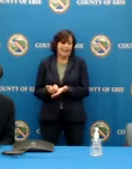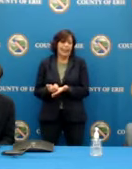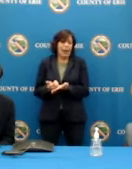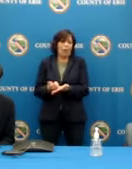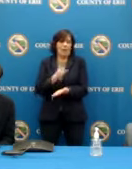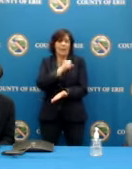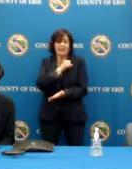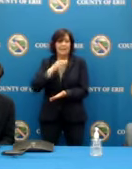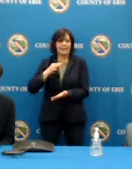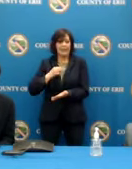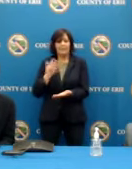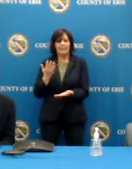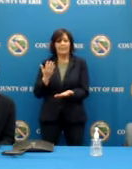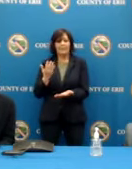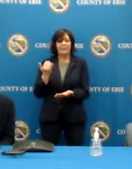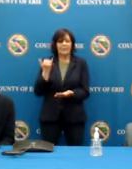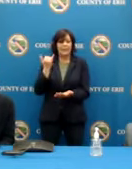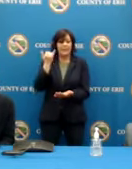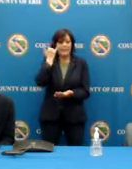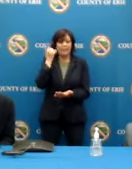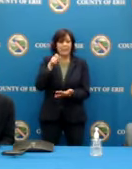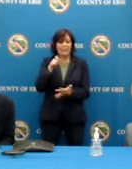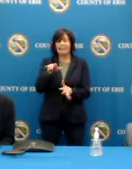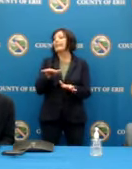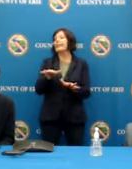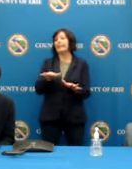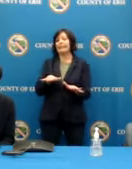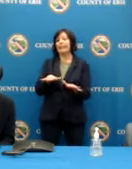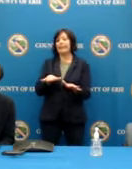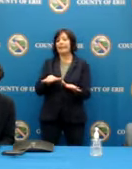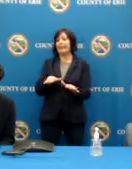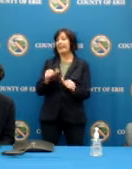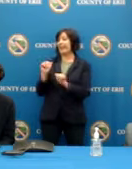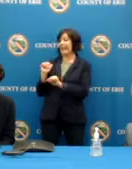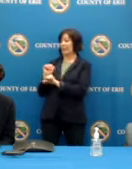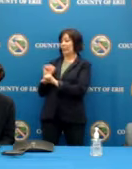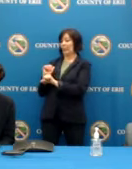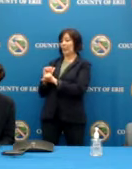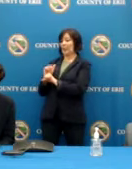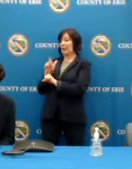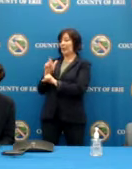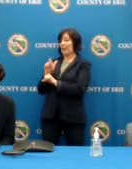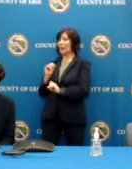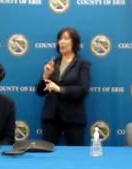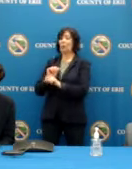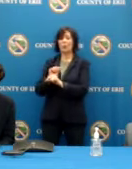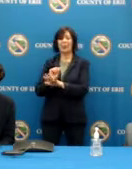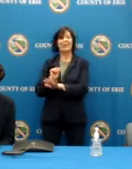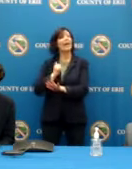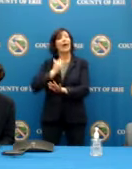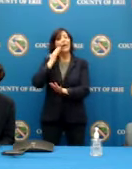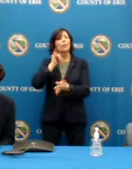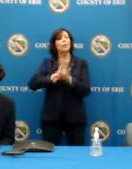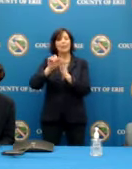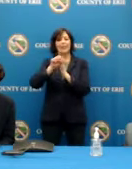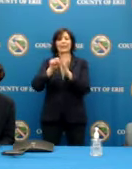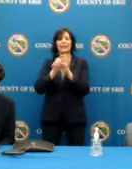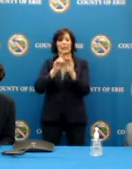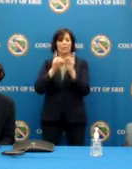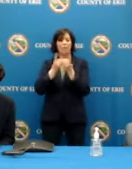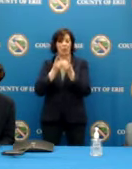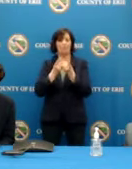staff who need to leave to work leave, and then who are able to come back to return to work. So I know that the New York State Department of Health